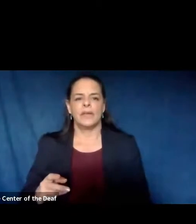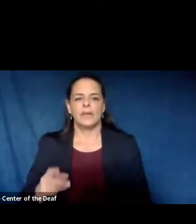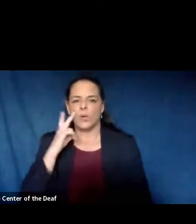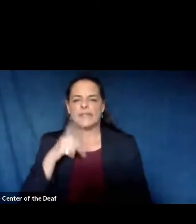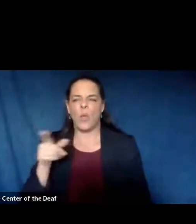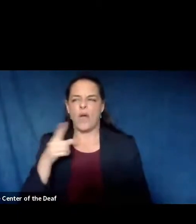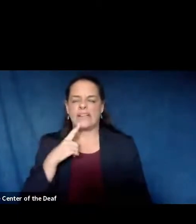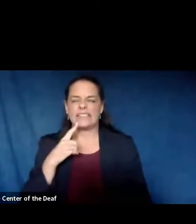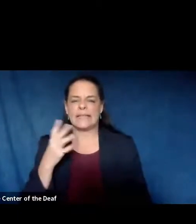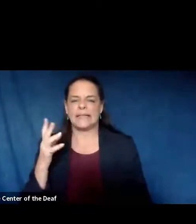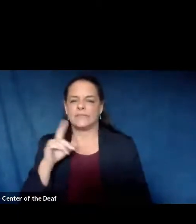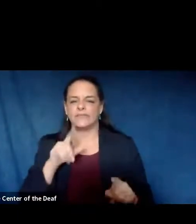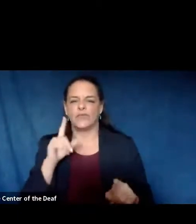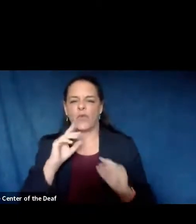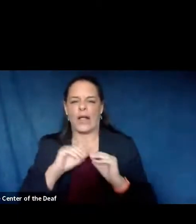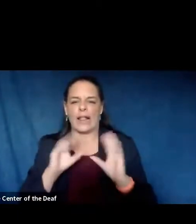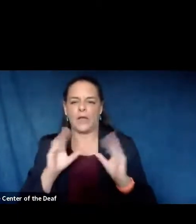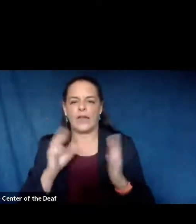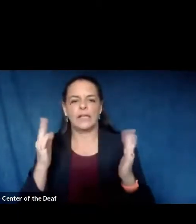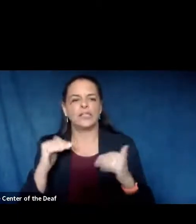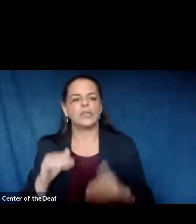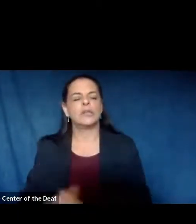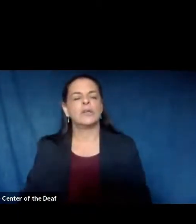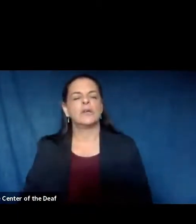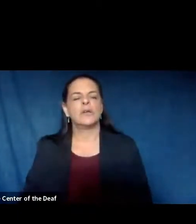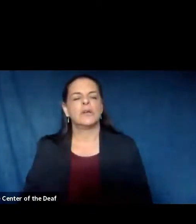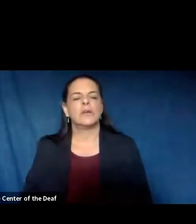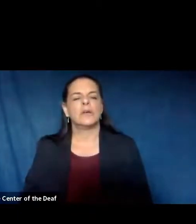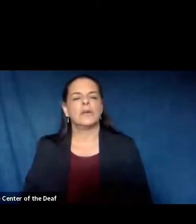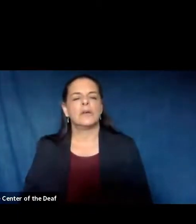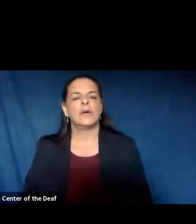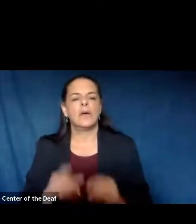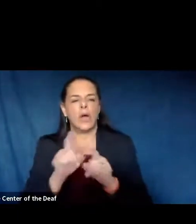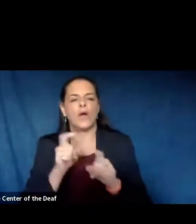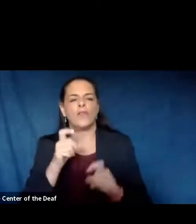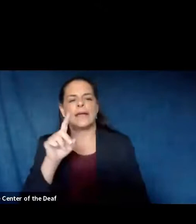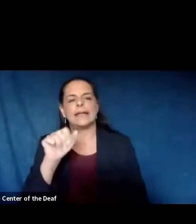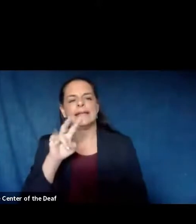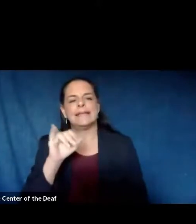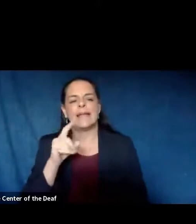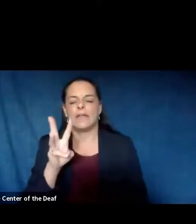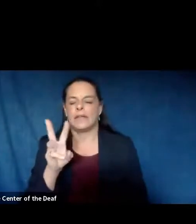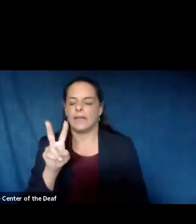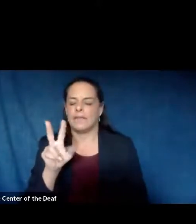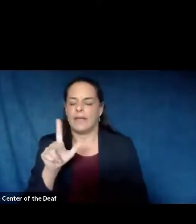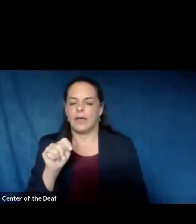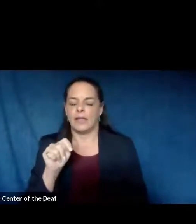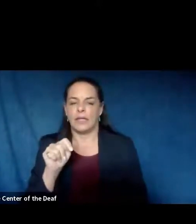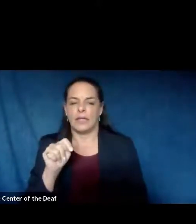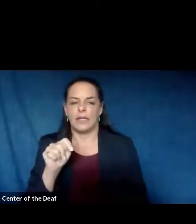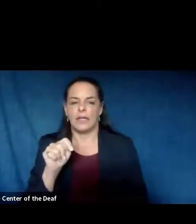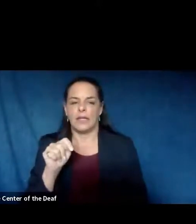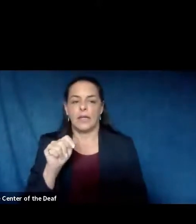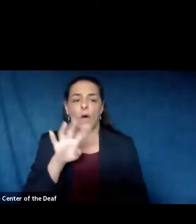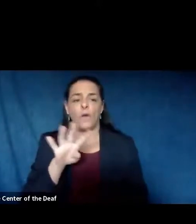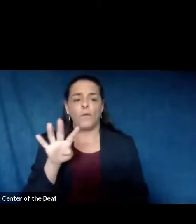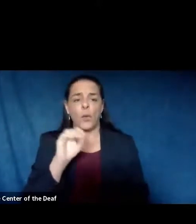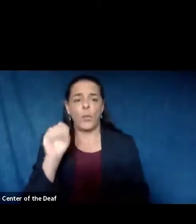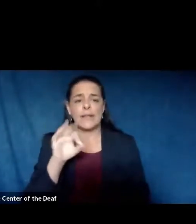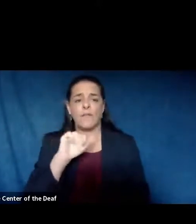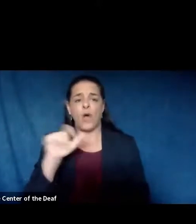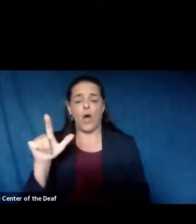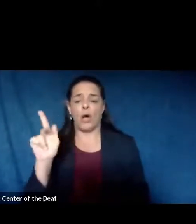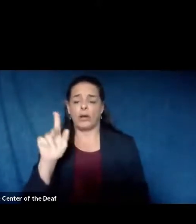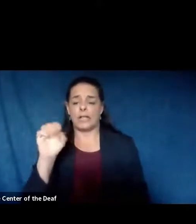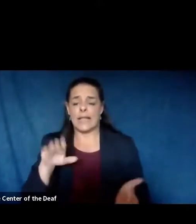for clarification. Let's see. Also from David with WVLT, 44% of all Knox